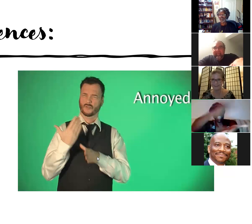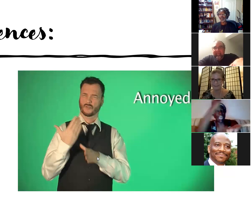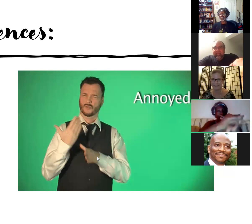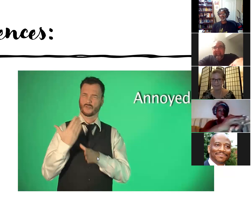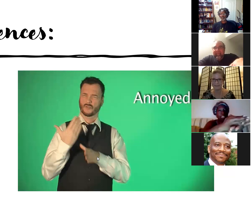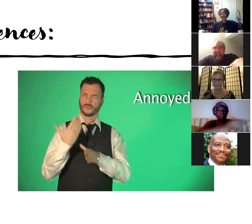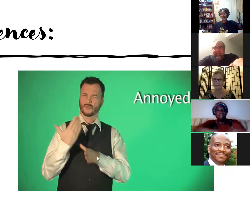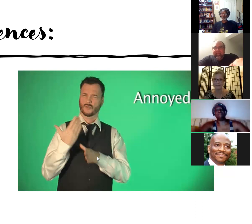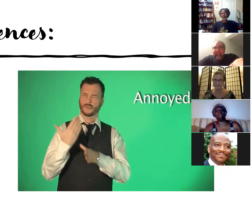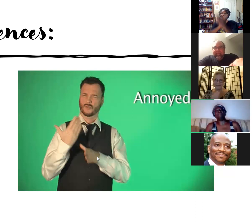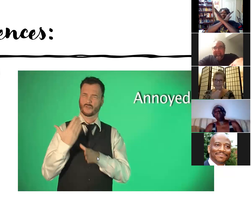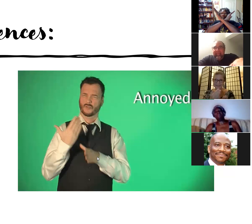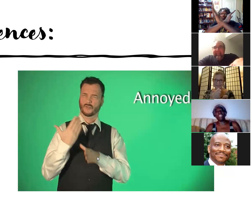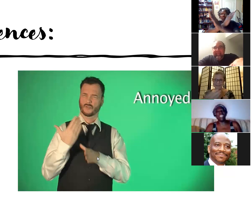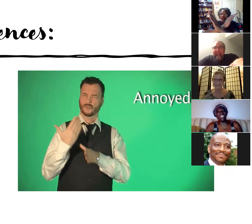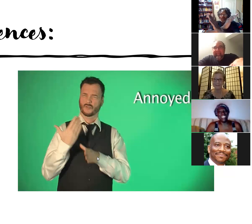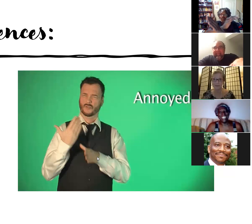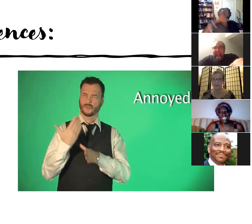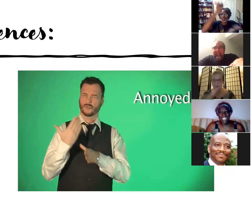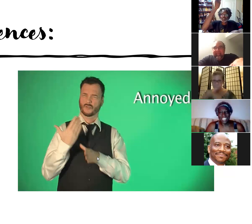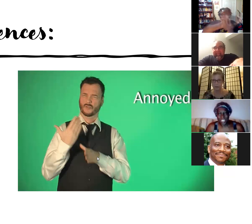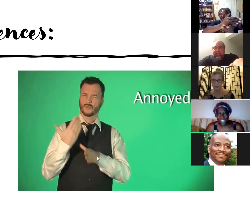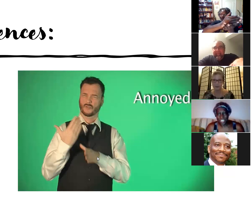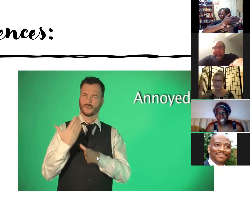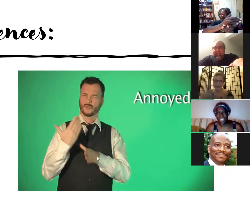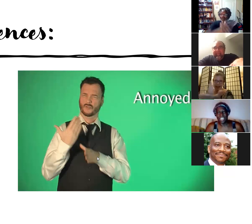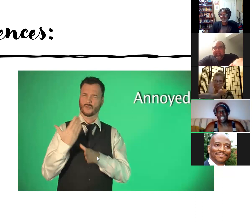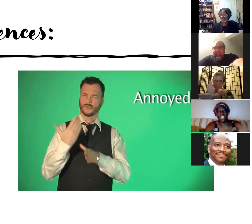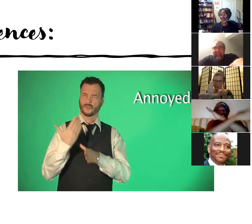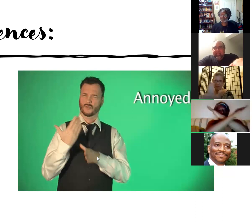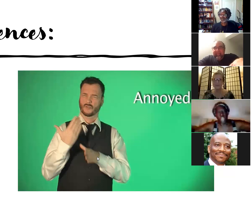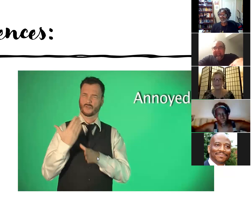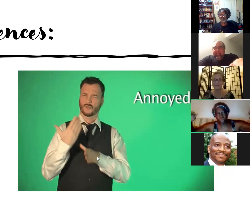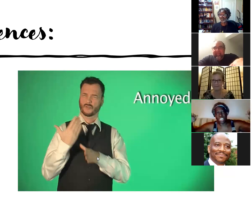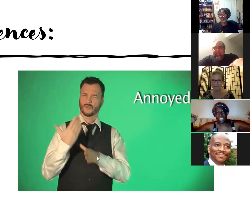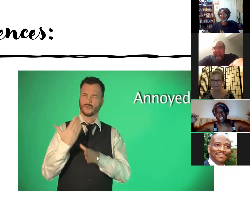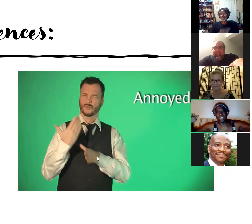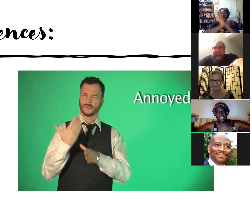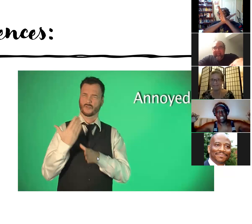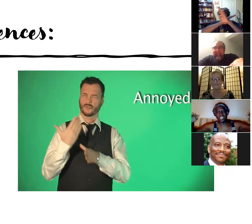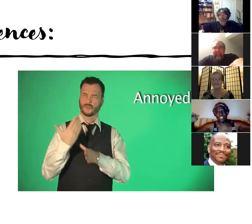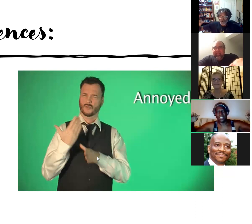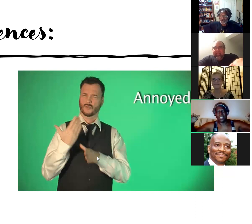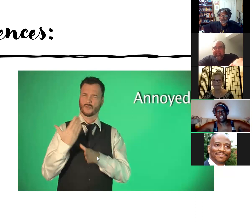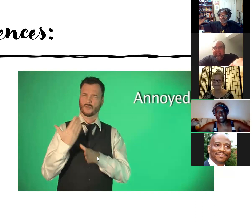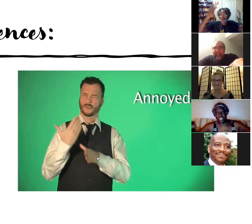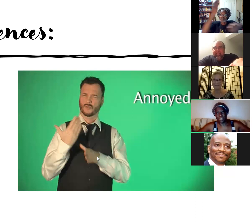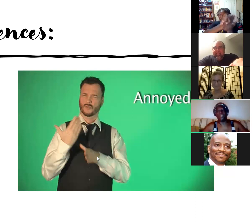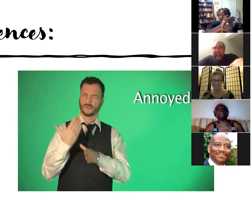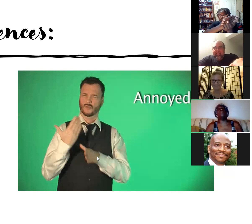where you stand. Ah. So I'm saying, don't stop. Don't. Don't.